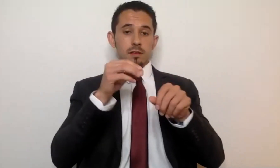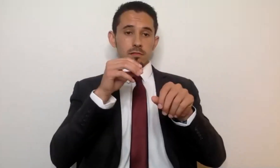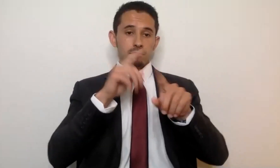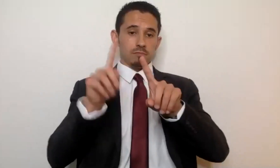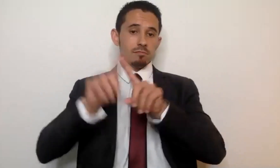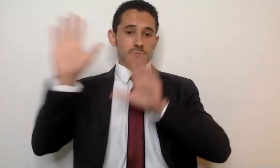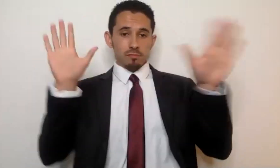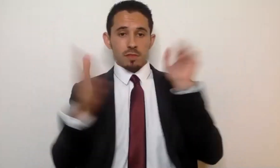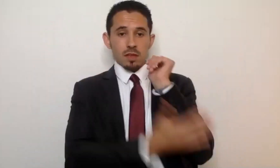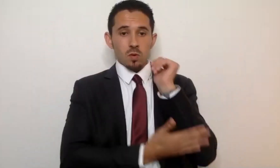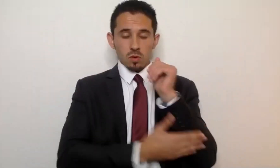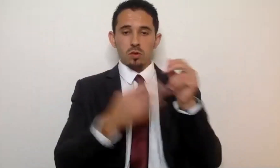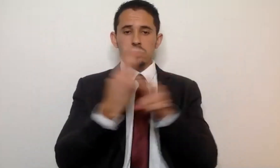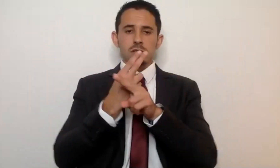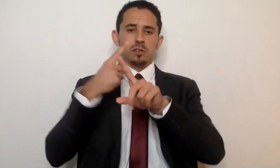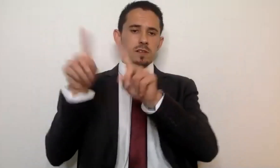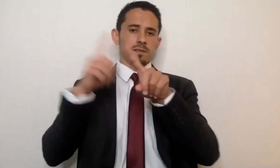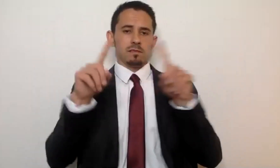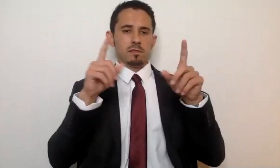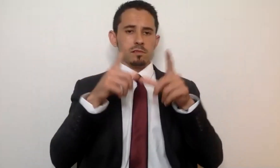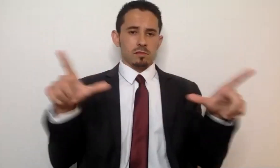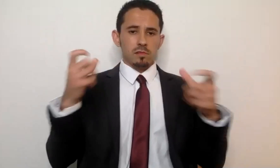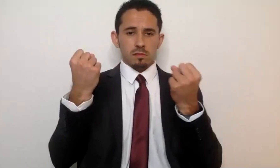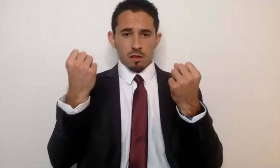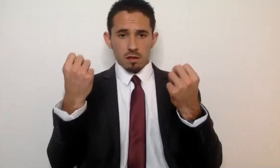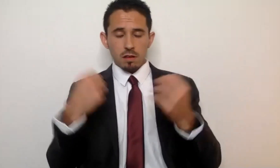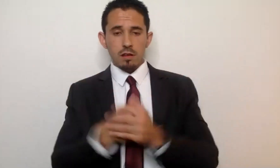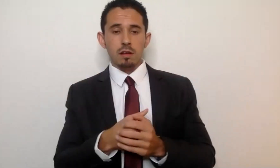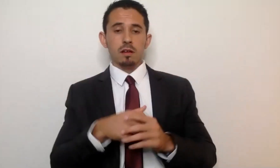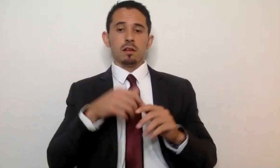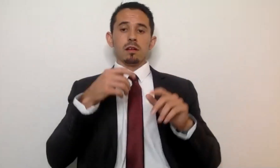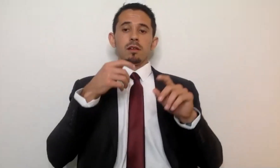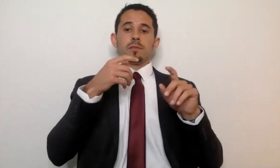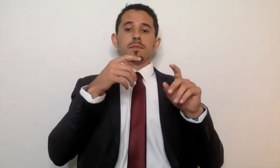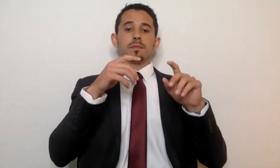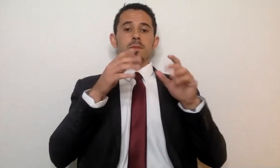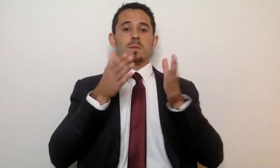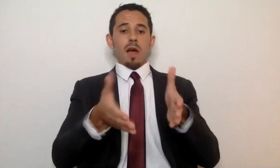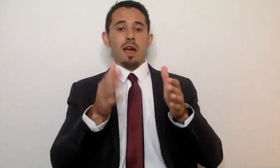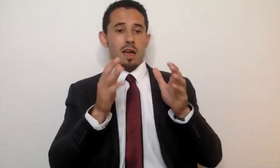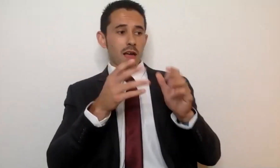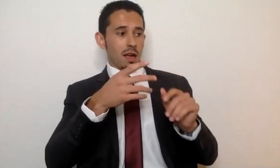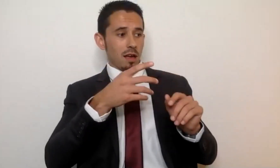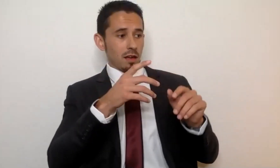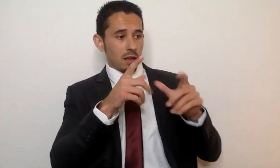The deaf population in different countries use their own sign languages.